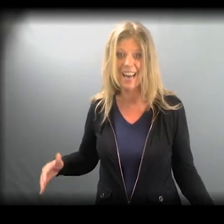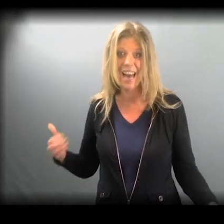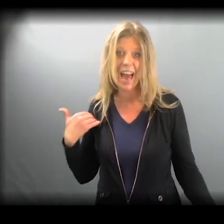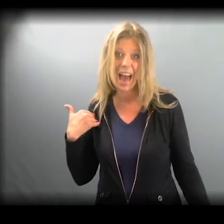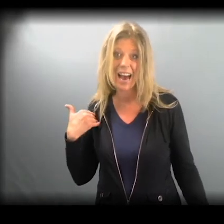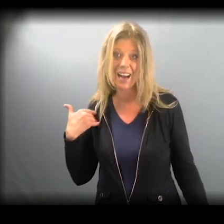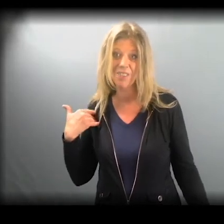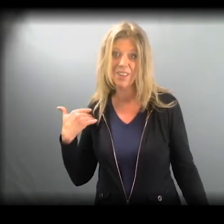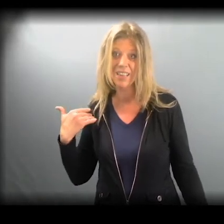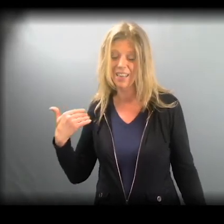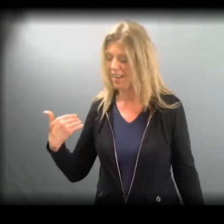Have.